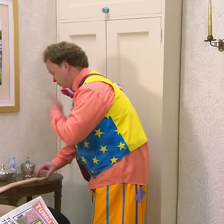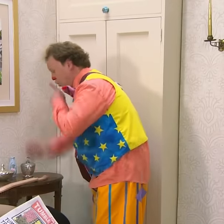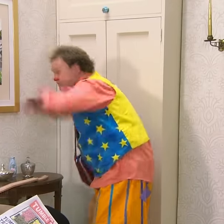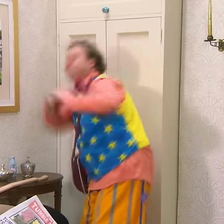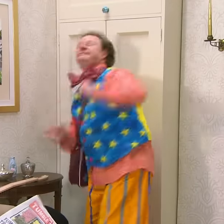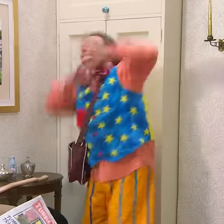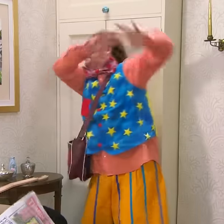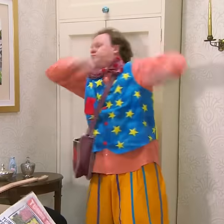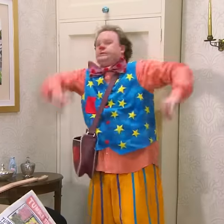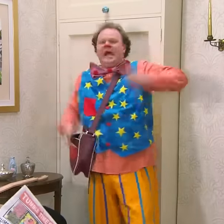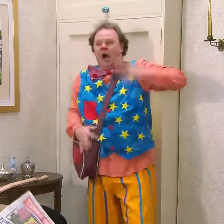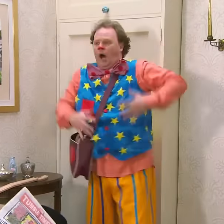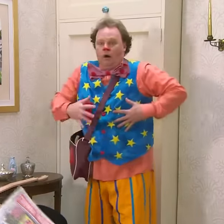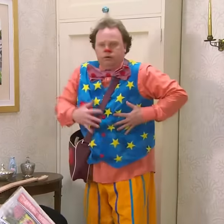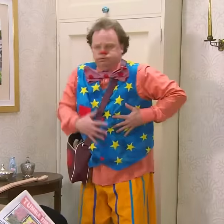What are you doing, Mr. Tumble?